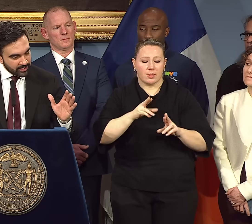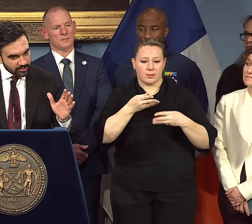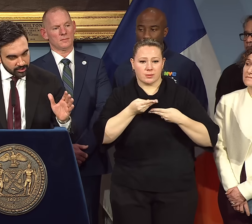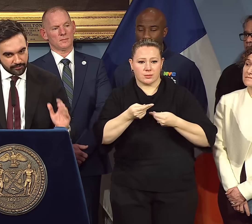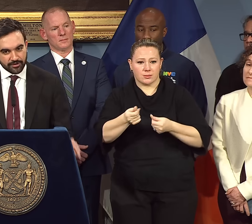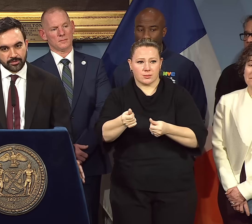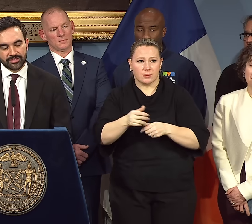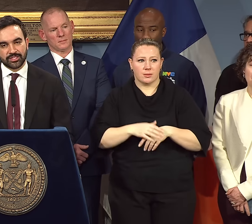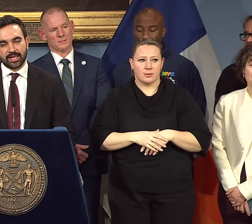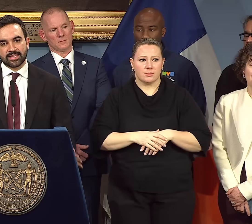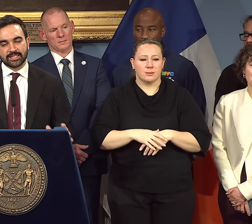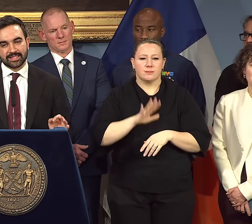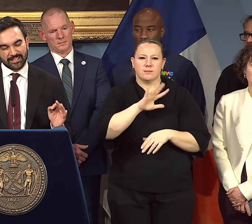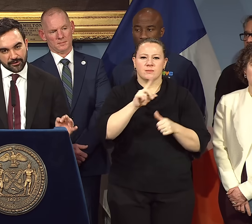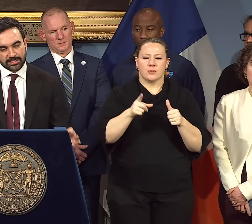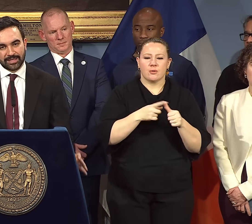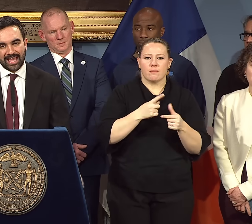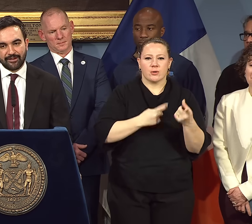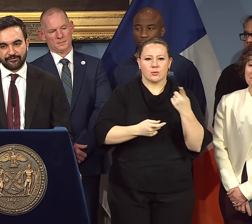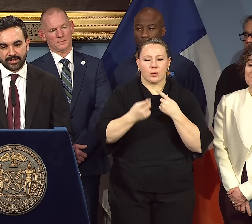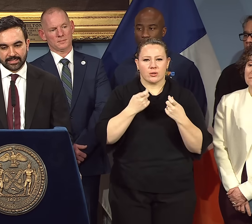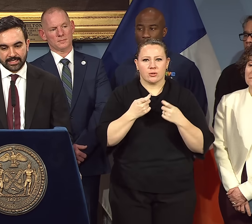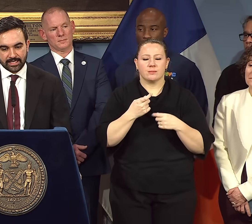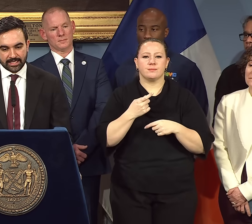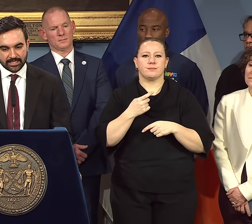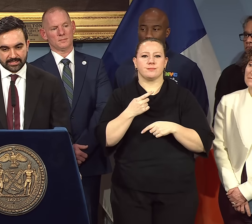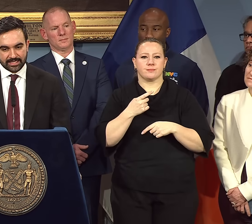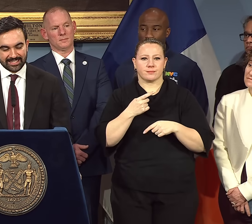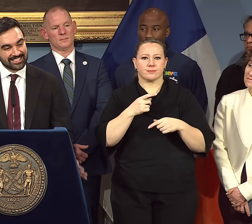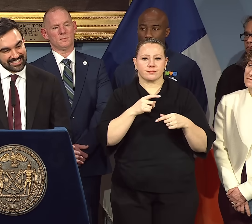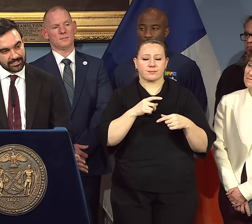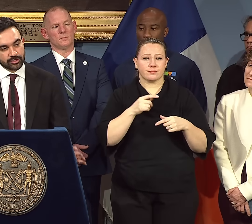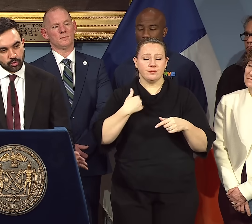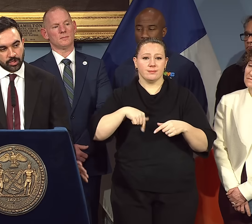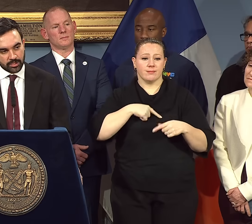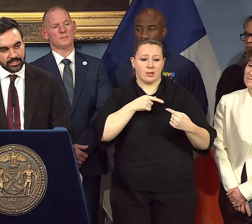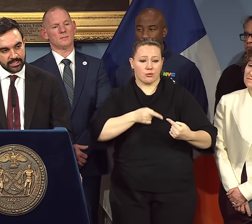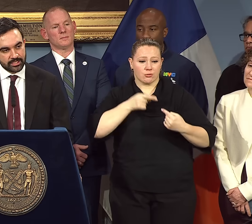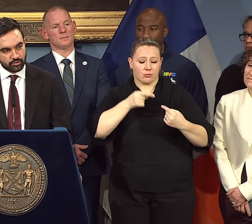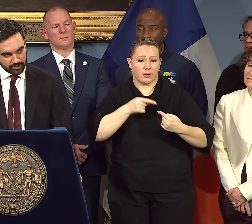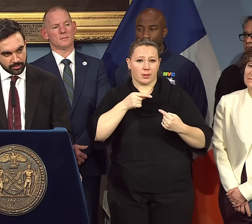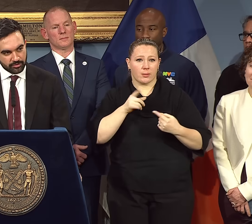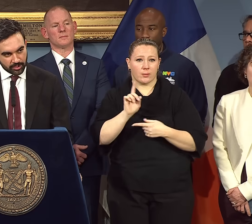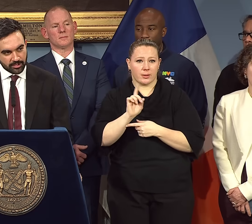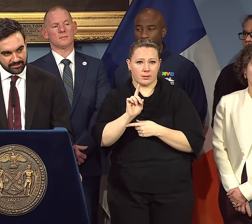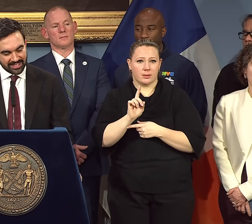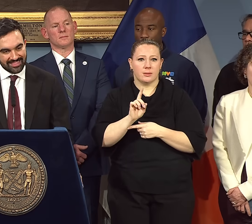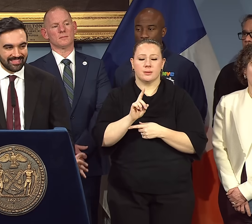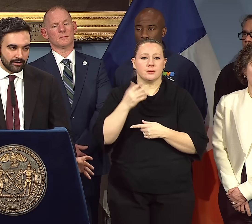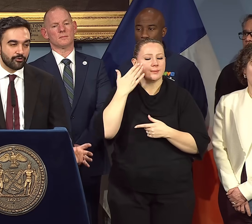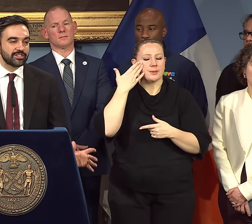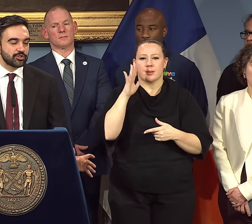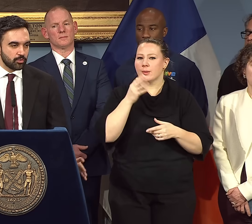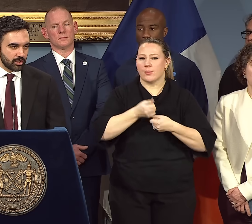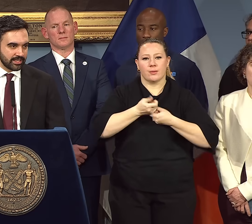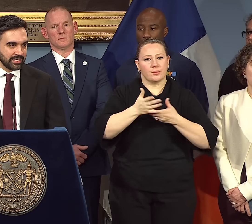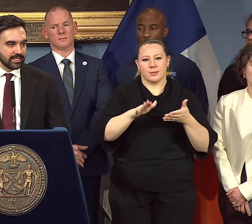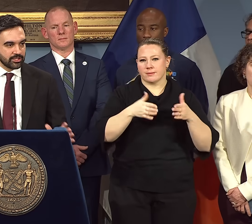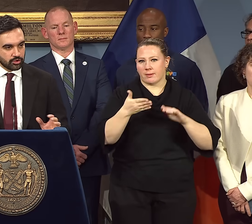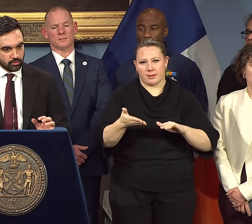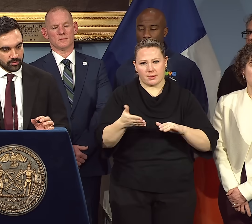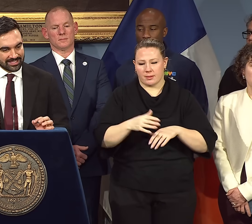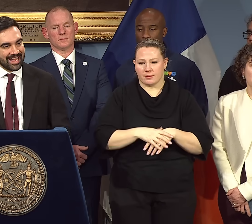about your first question. I think that the difficulty we have, frankly, is that it is still too early to attribute the cause of death, and therefore it's too